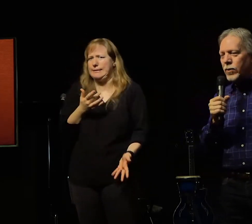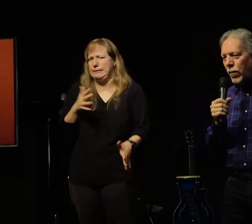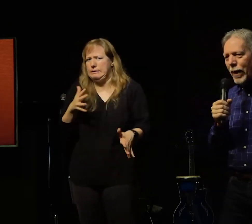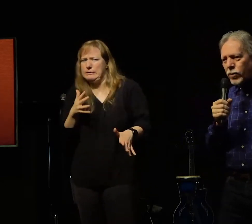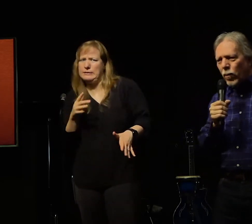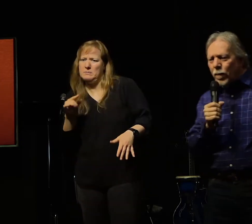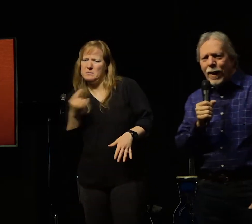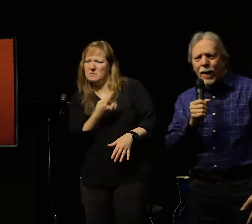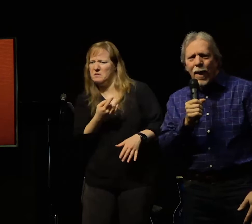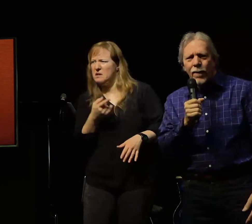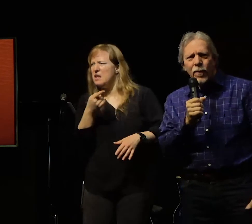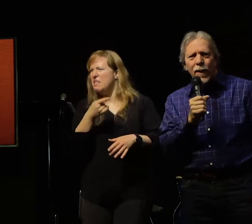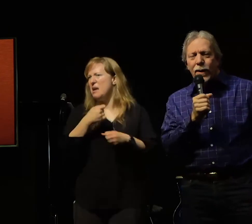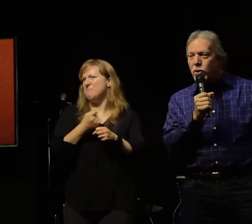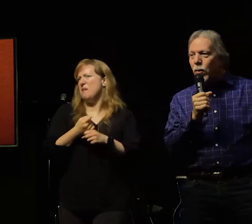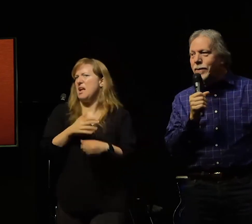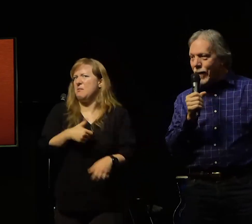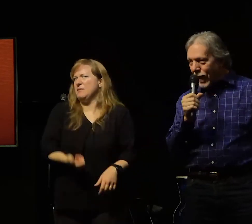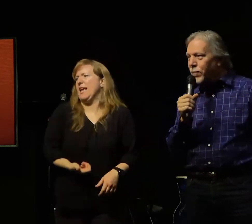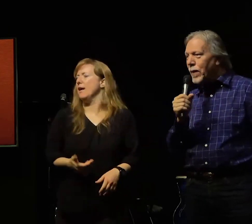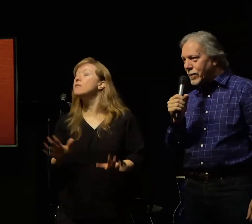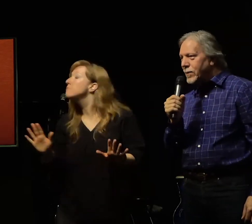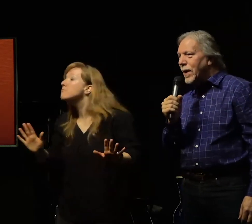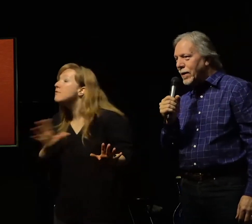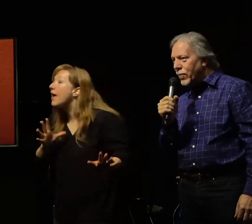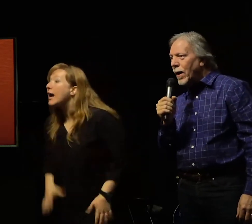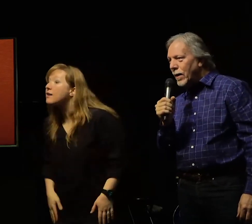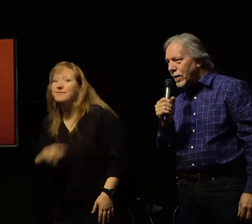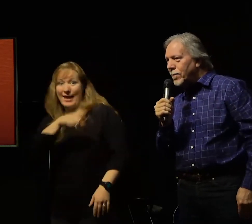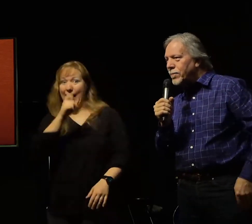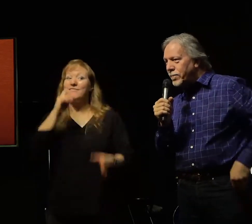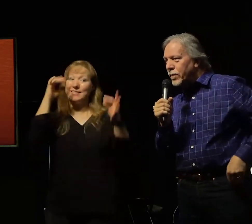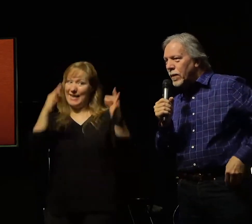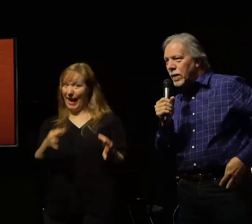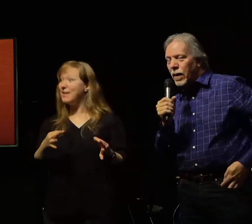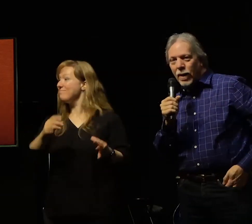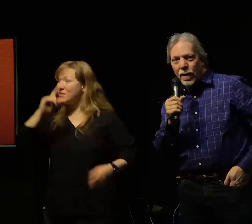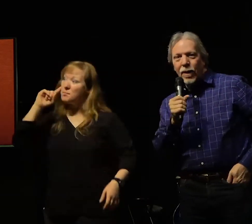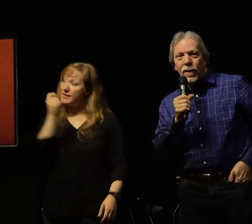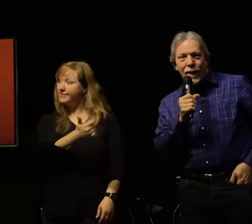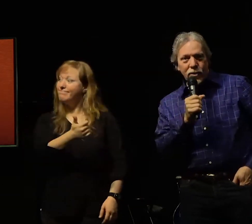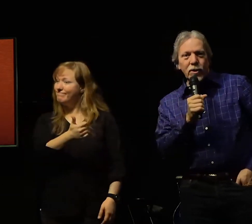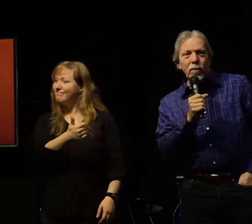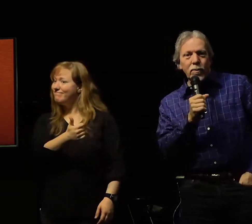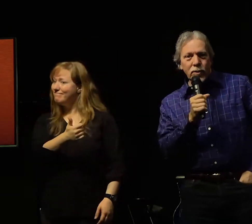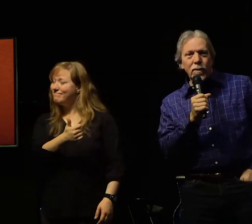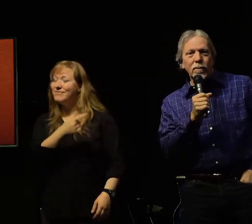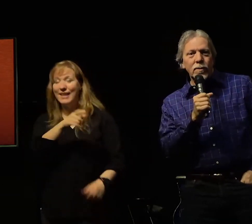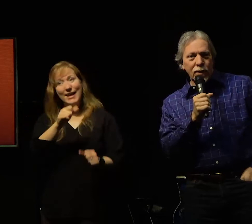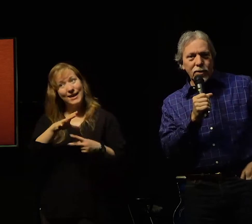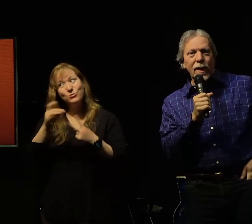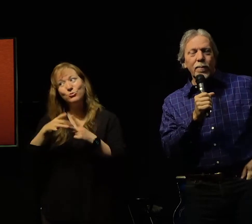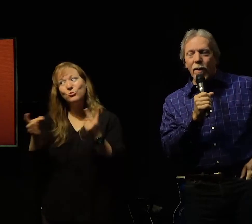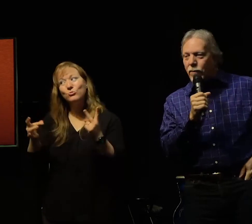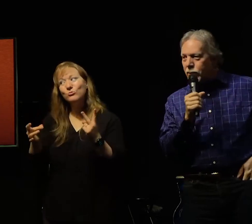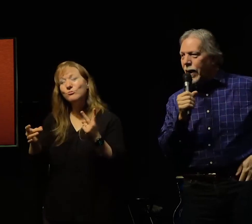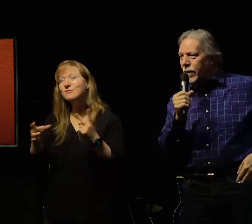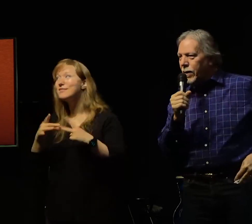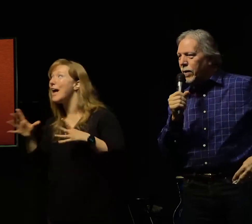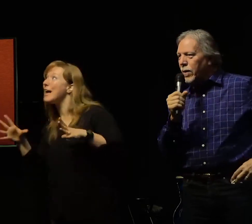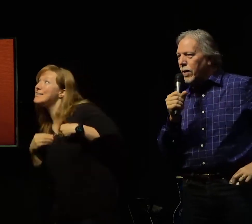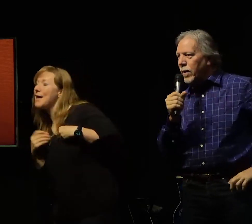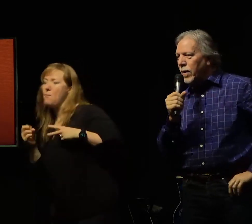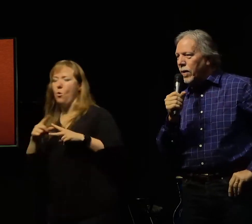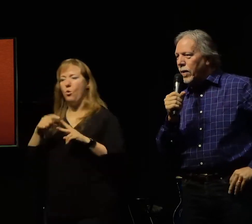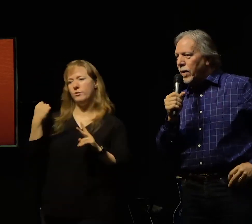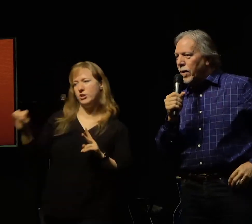You say, but that's going to make them have to make a choice. Yep, that's exactly right. They can choose to accept or reject.